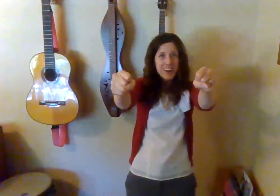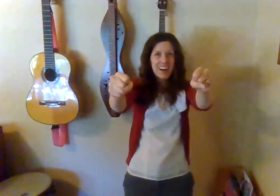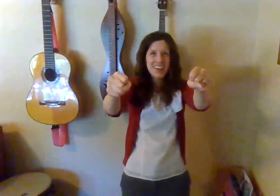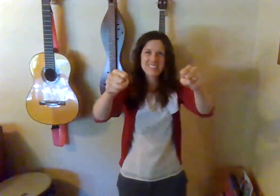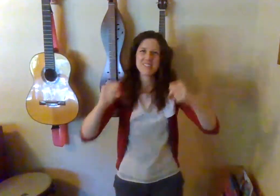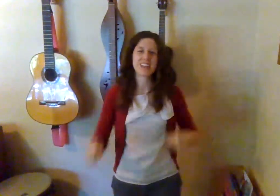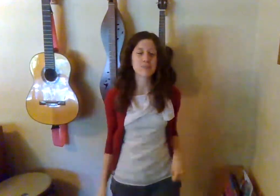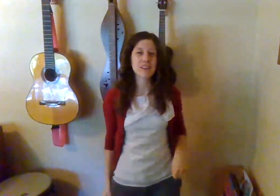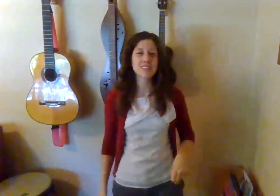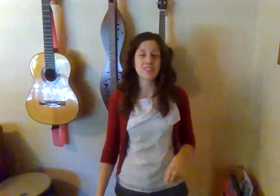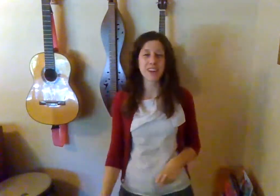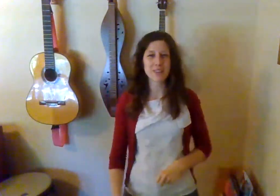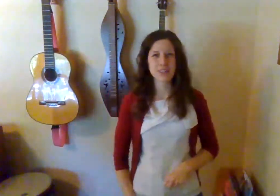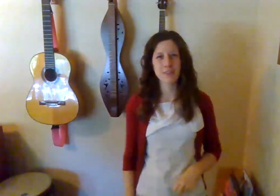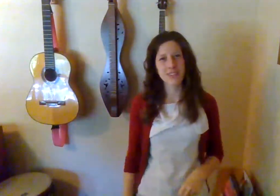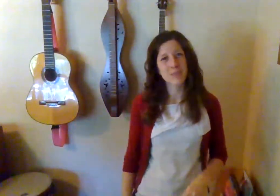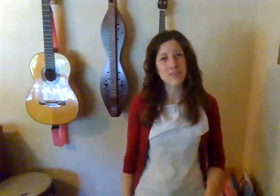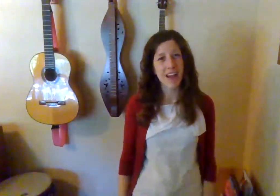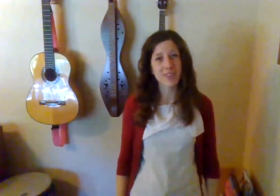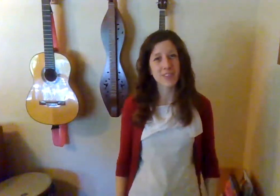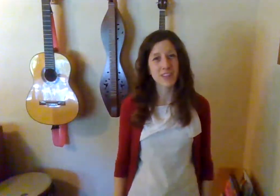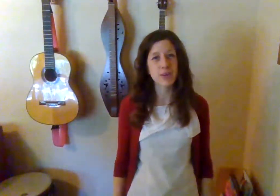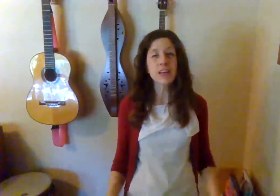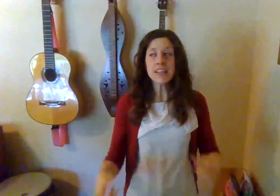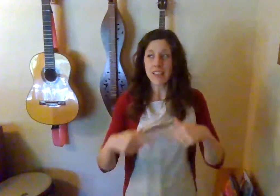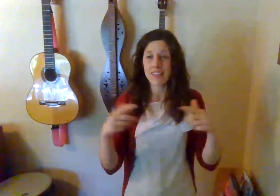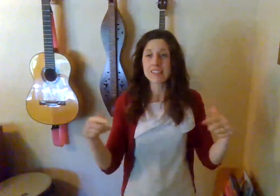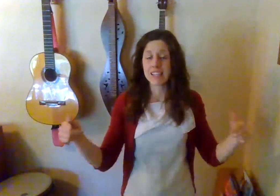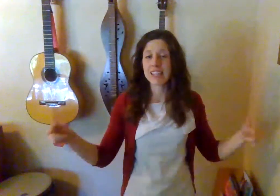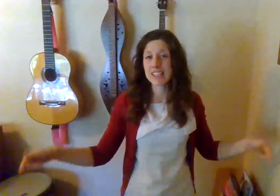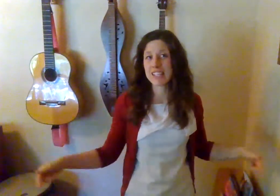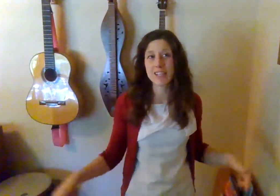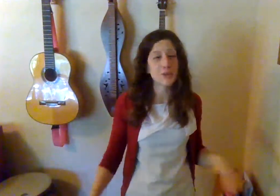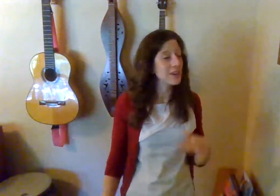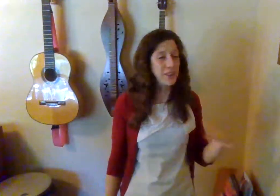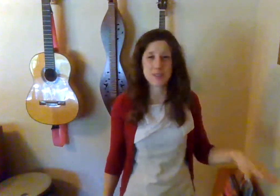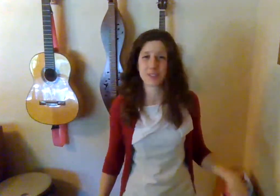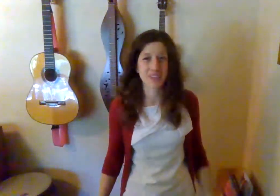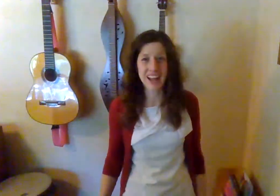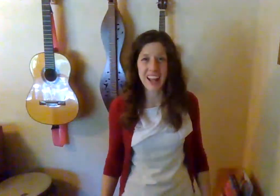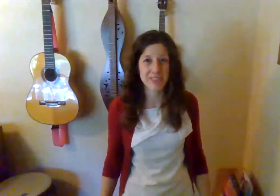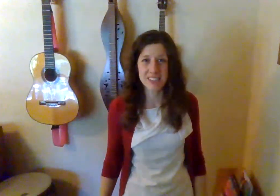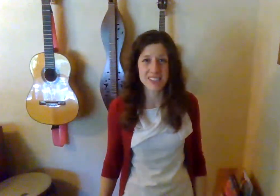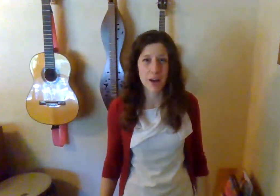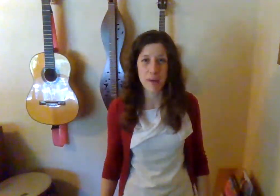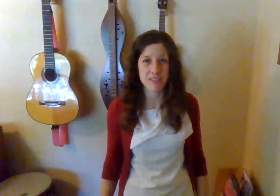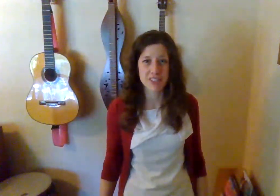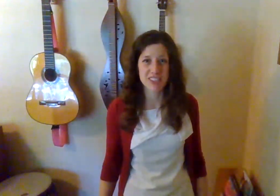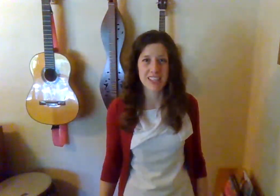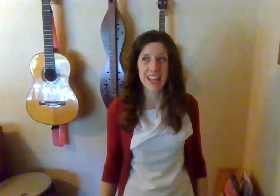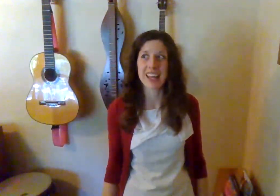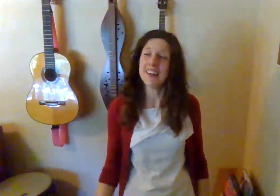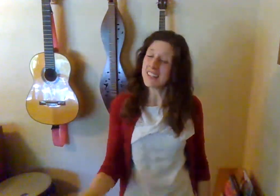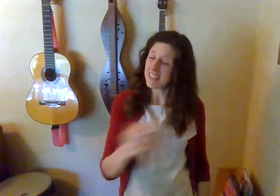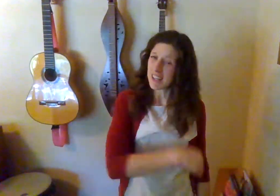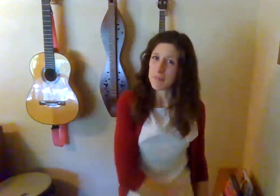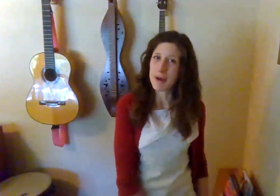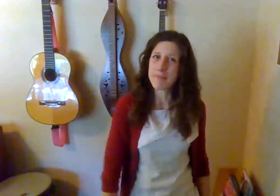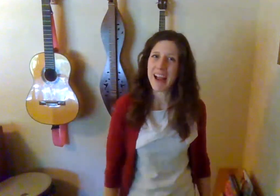Awesome. It's been so fun doing the rhythm of math with you. This can continue. You do not have to stop after today. Come on back